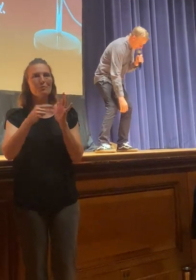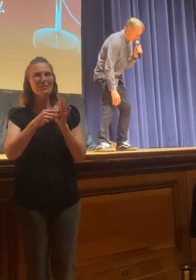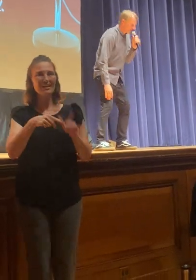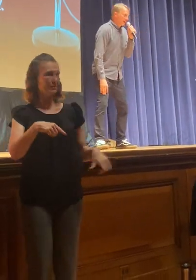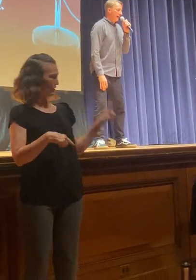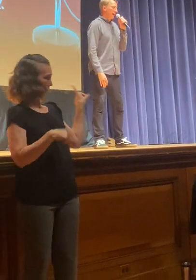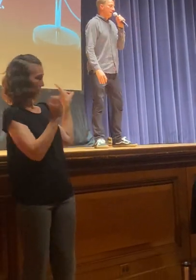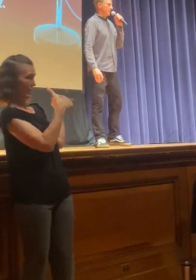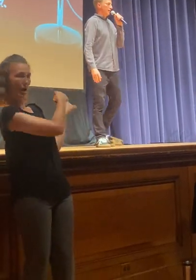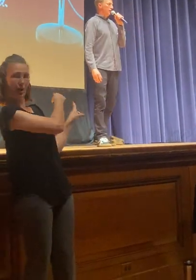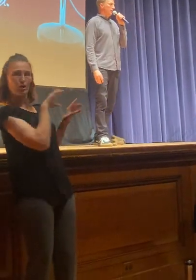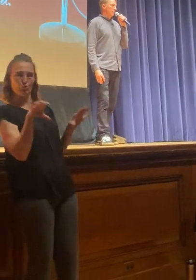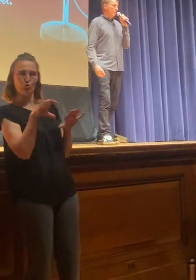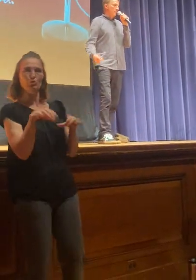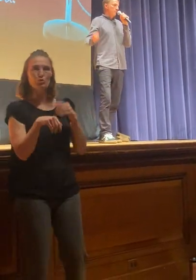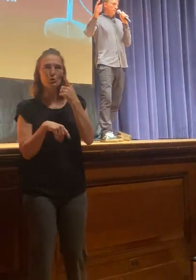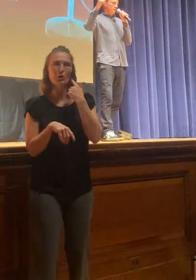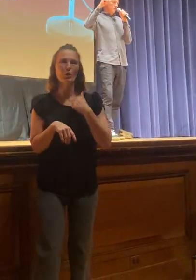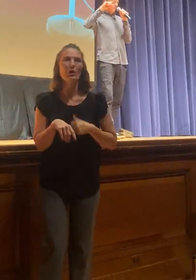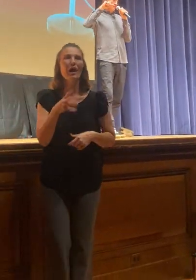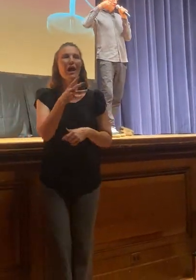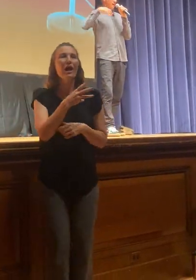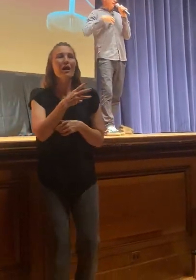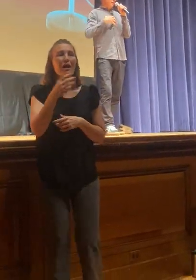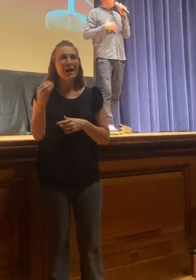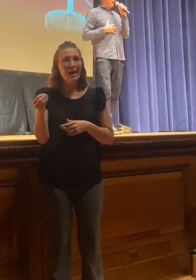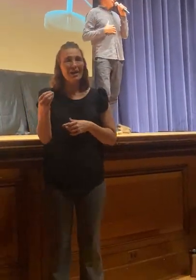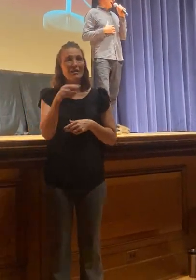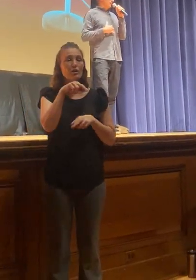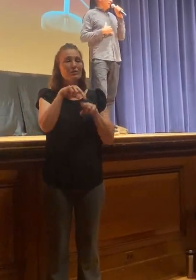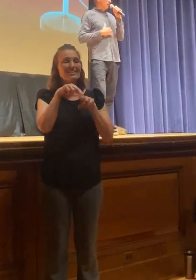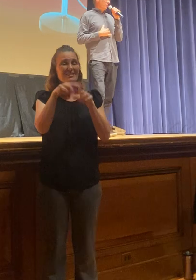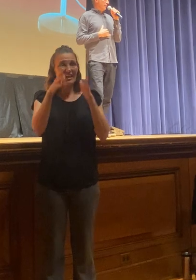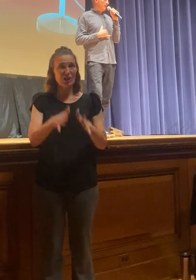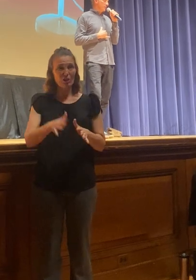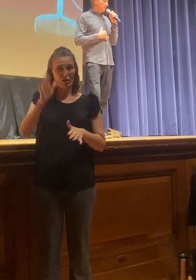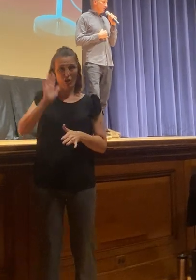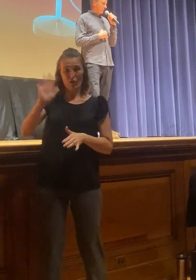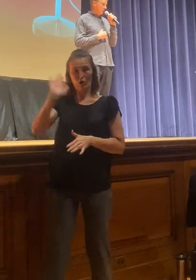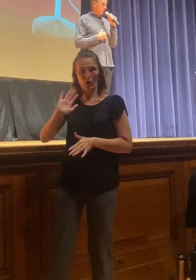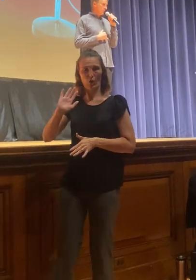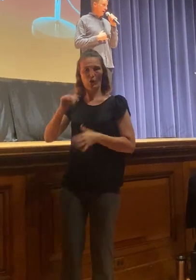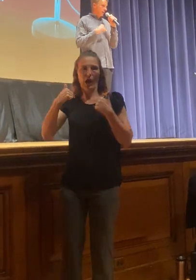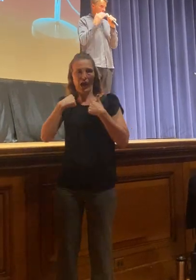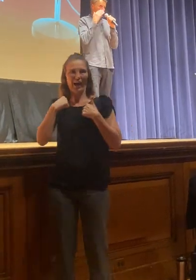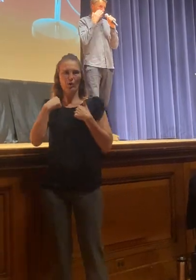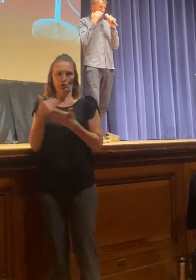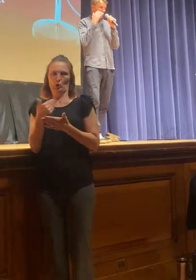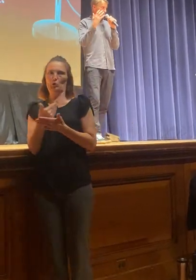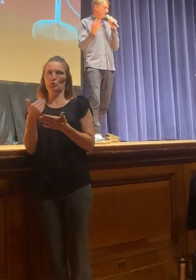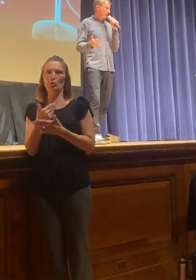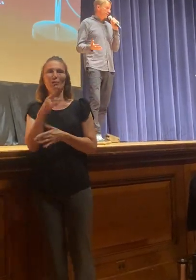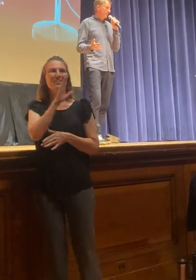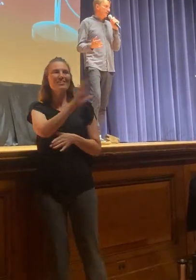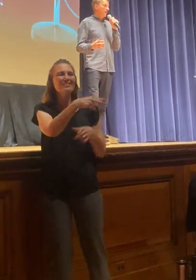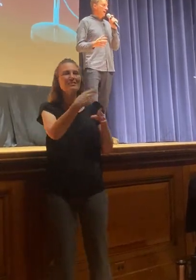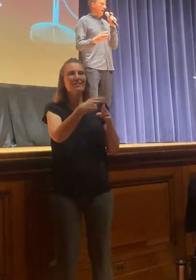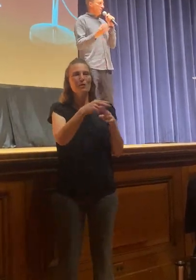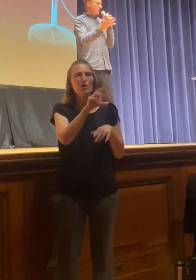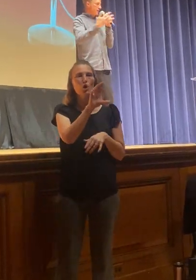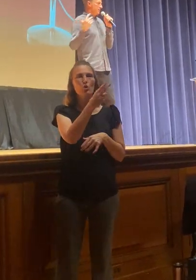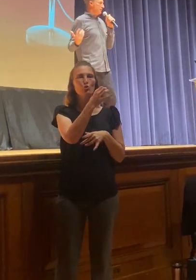foot like that, and there was a skater in my day, when I was an amateur, his name was Chris Weddle, he was deaf,